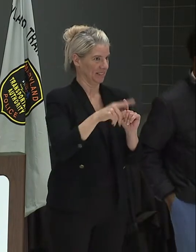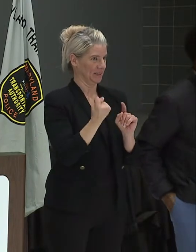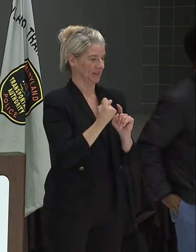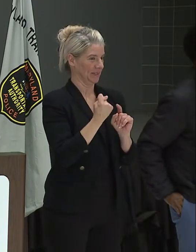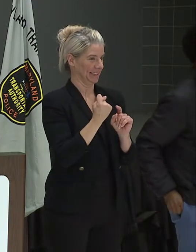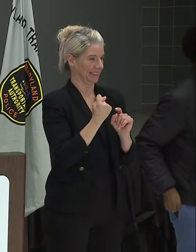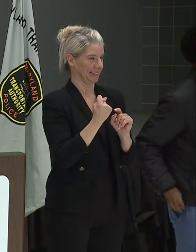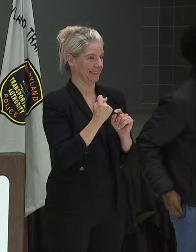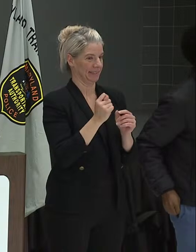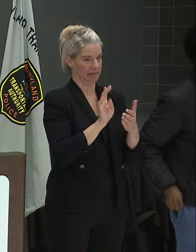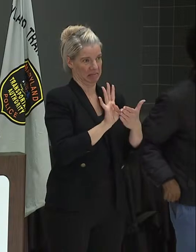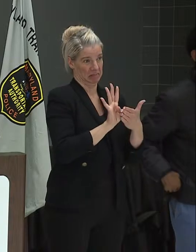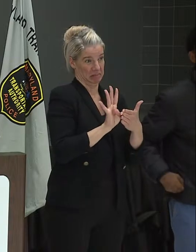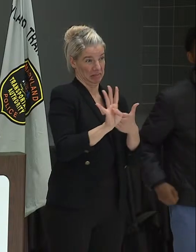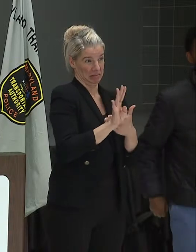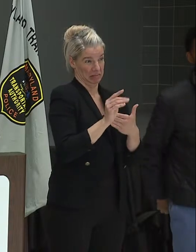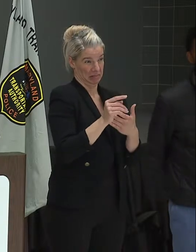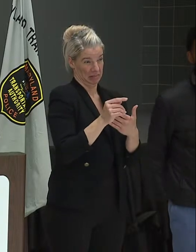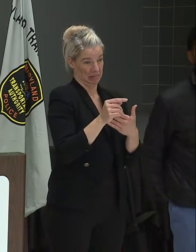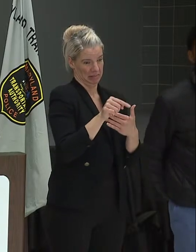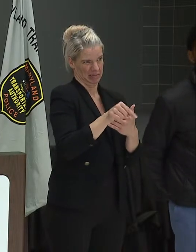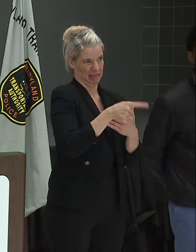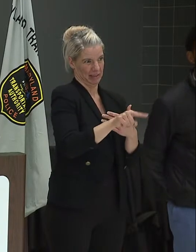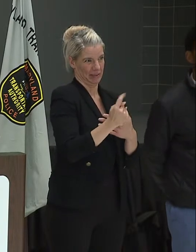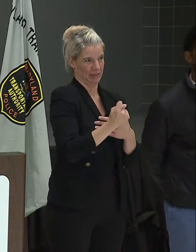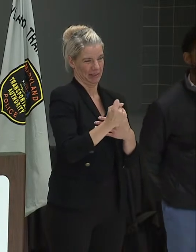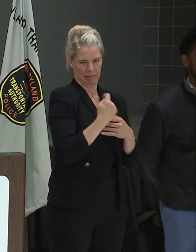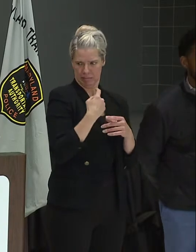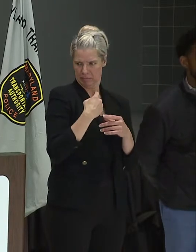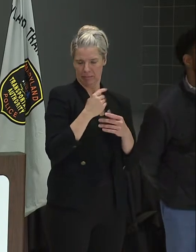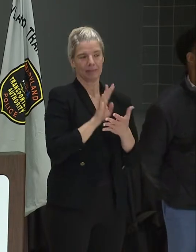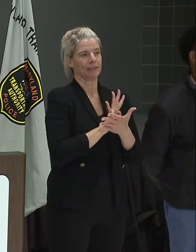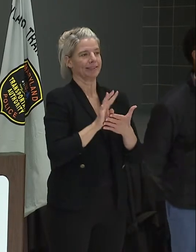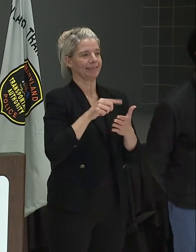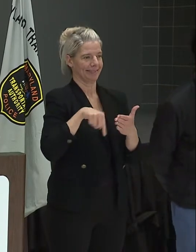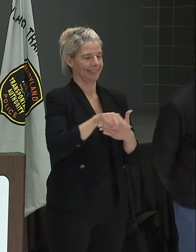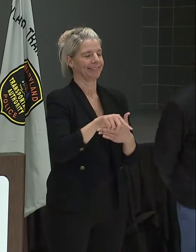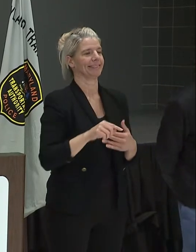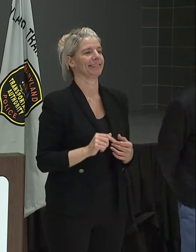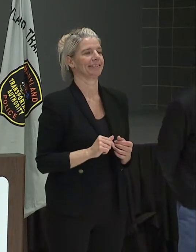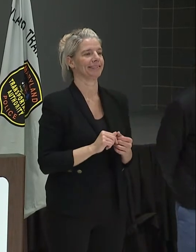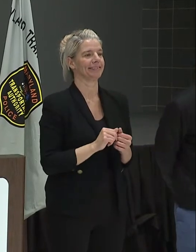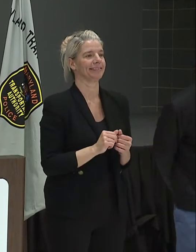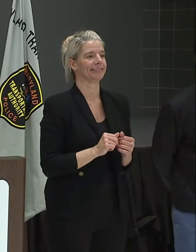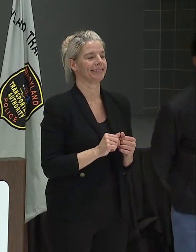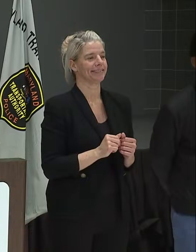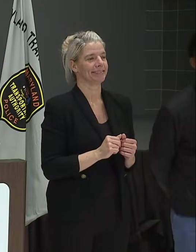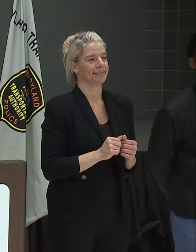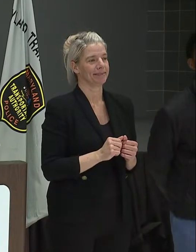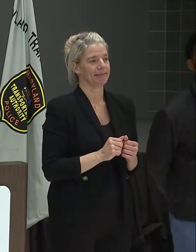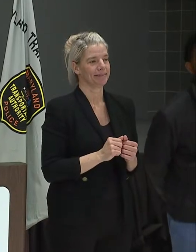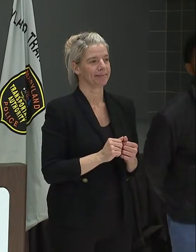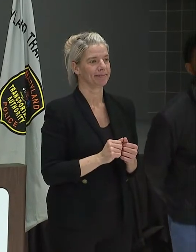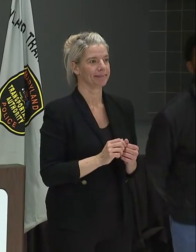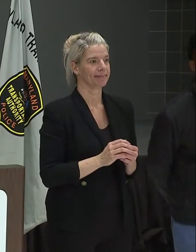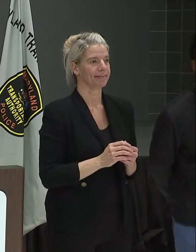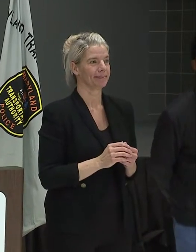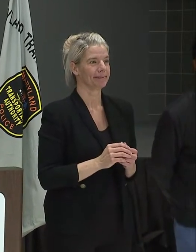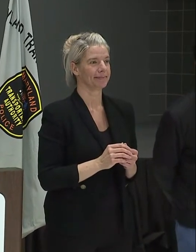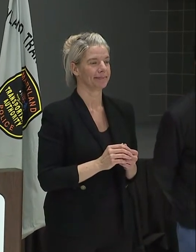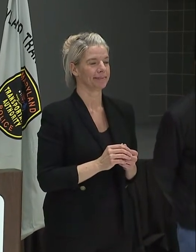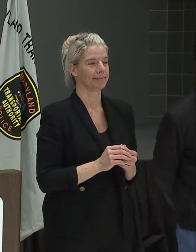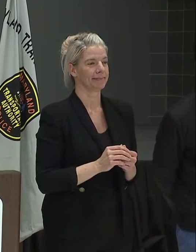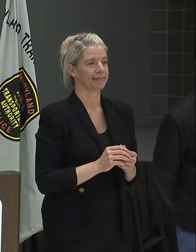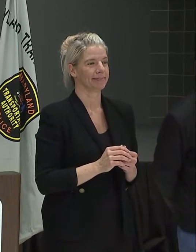4 weeks. Not 4 months. 4 weeks. So is there anything, what have you